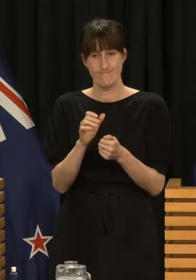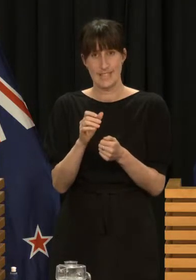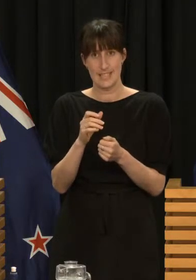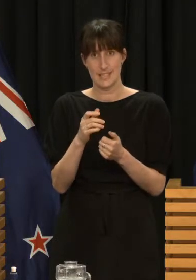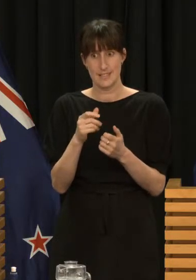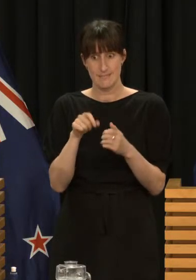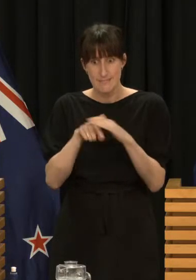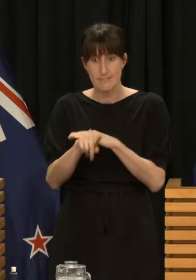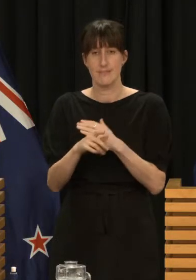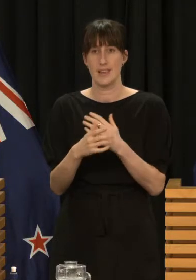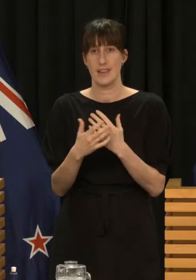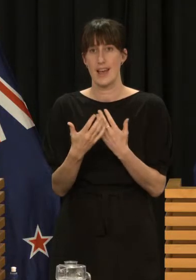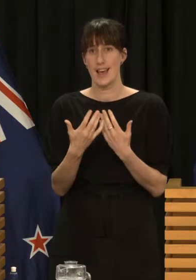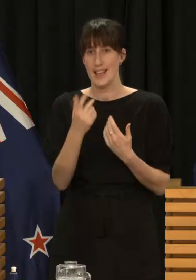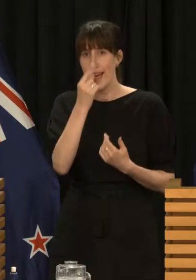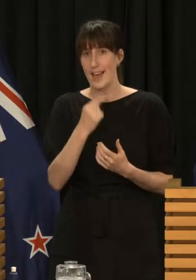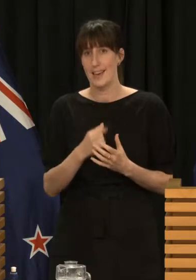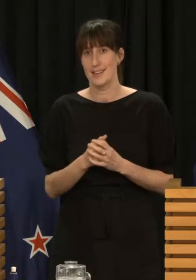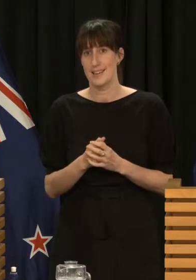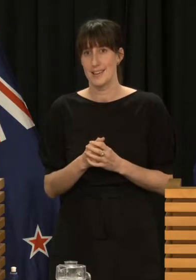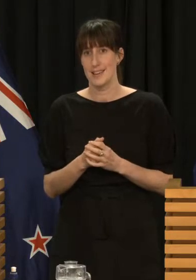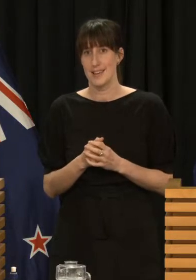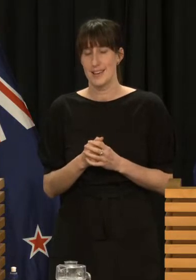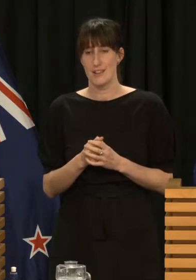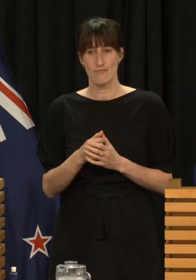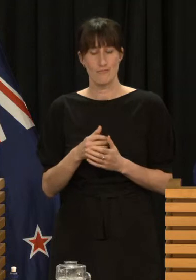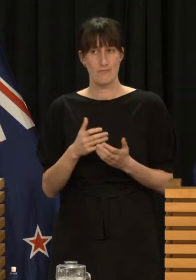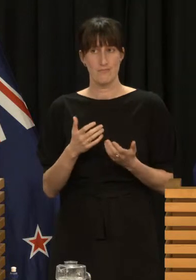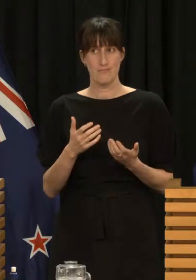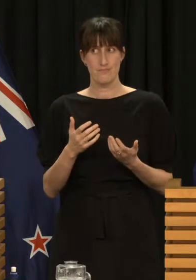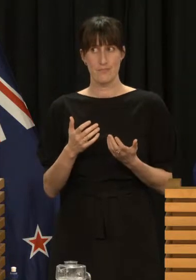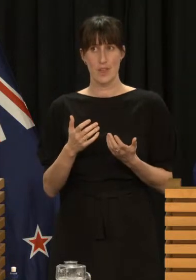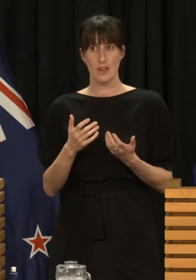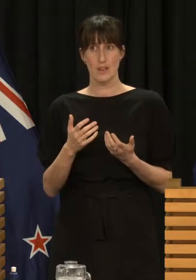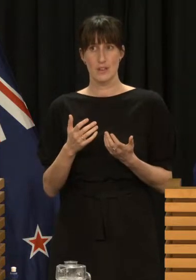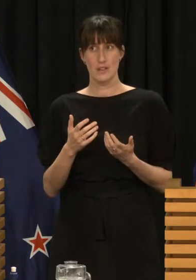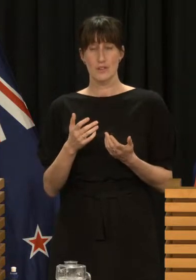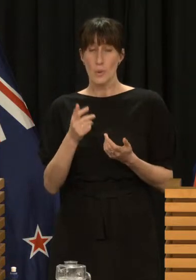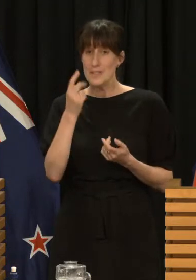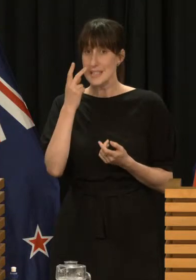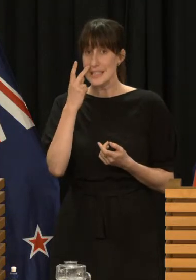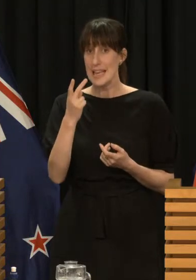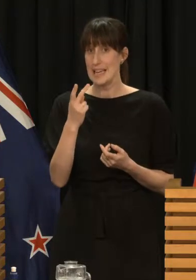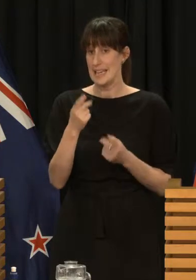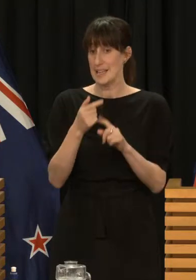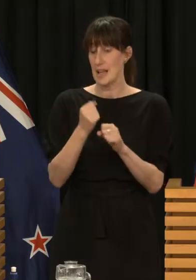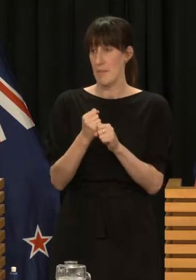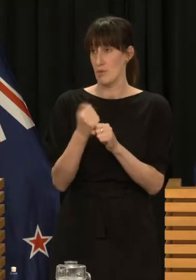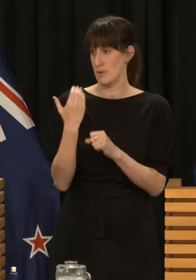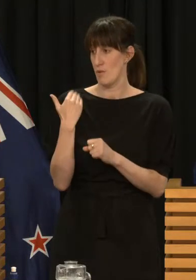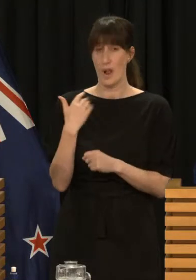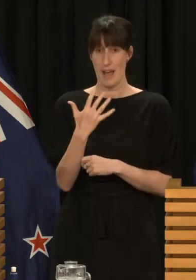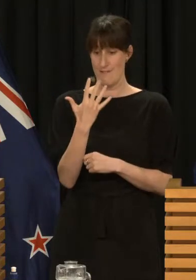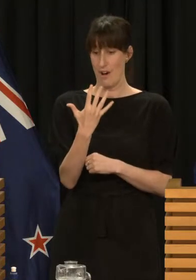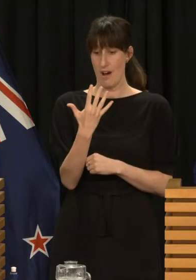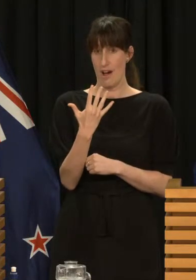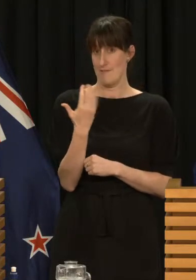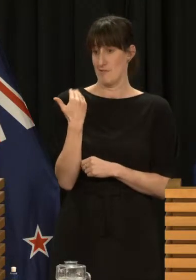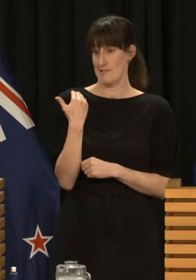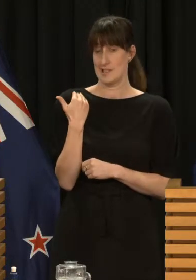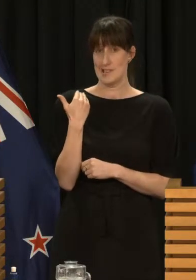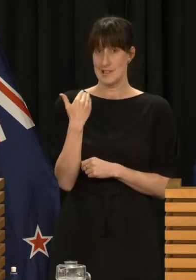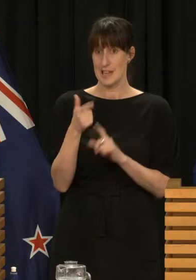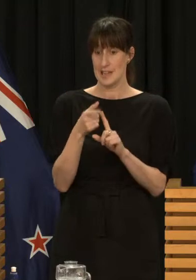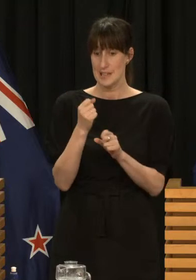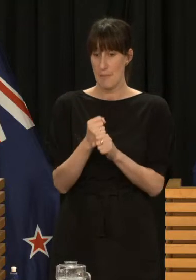so important, because in the event that the virus does get out there, and we've seen recent examples, there are 5 recent examples where we didn't have